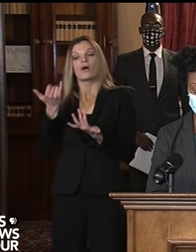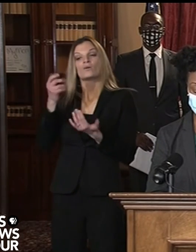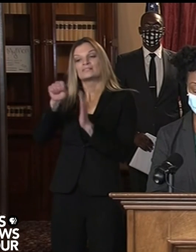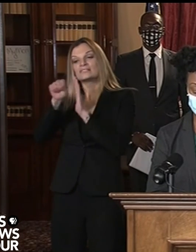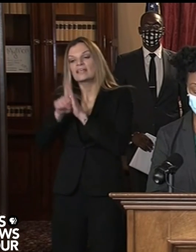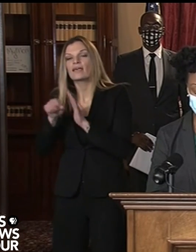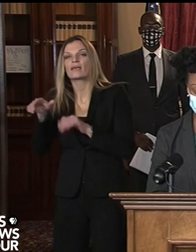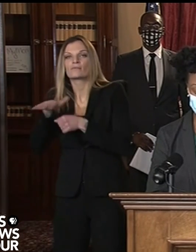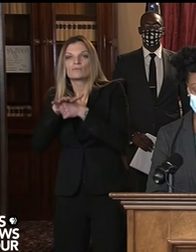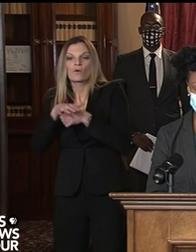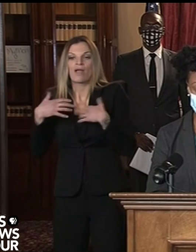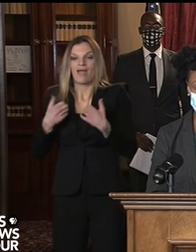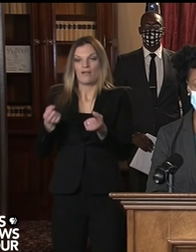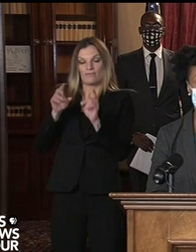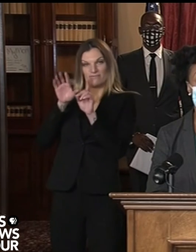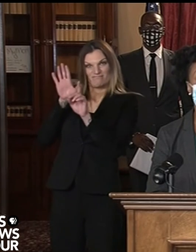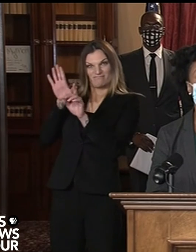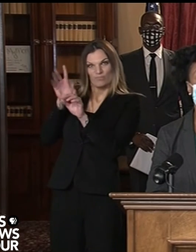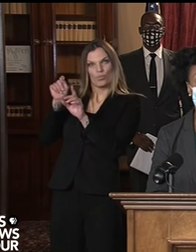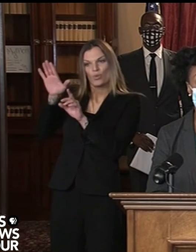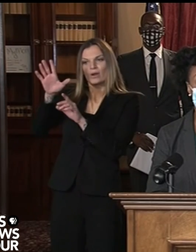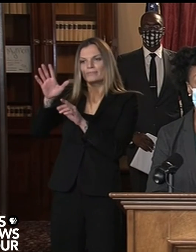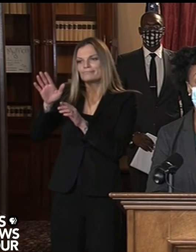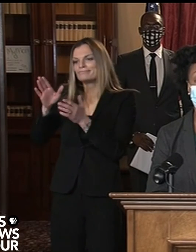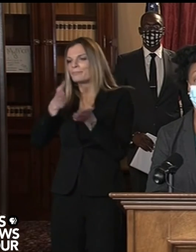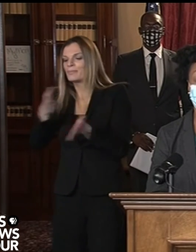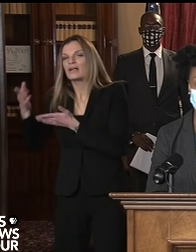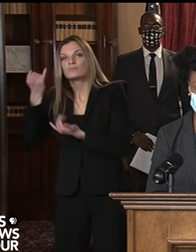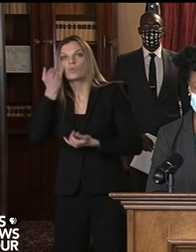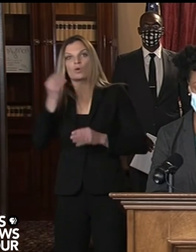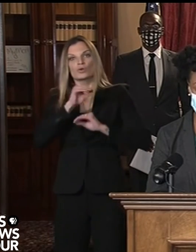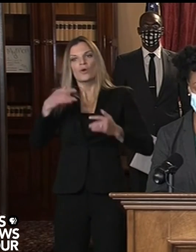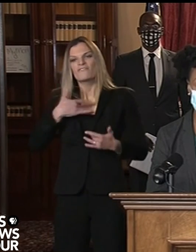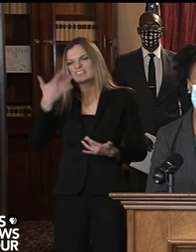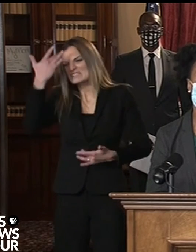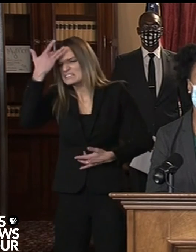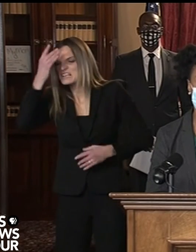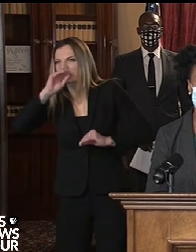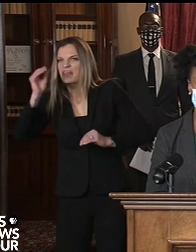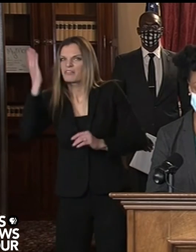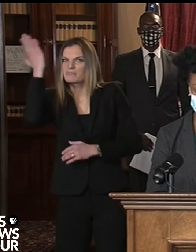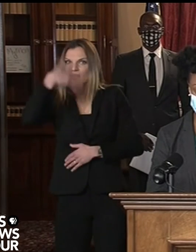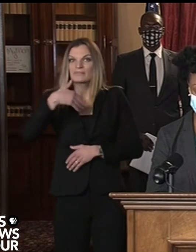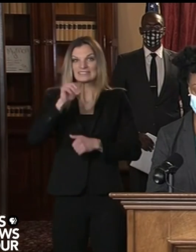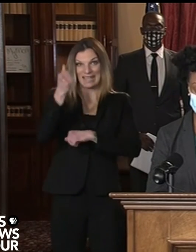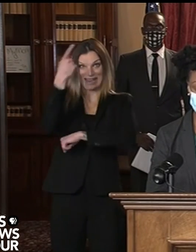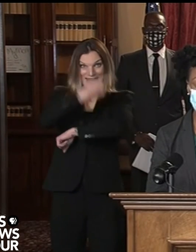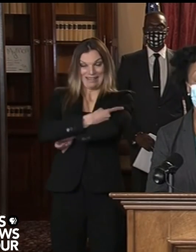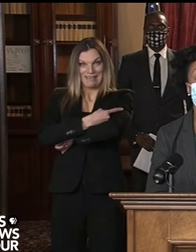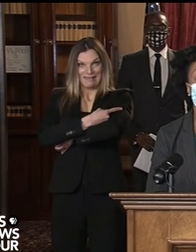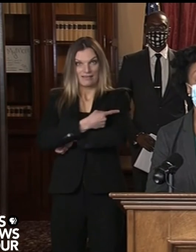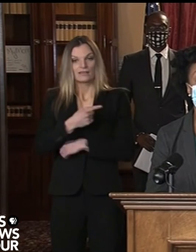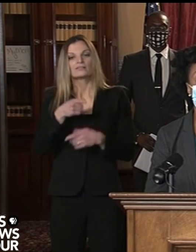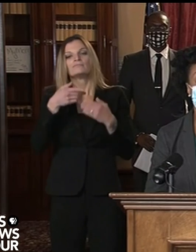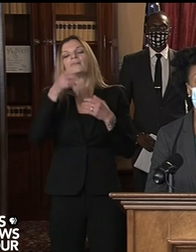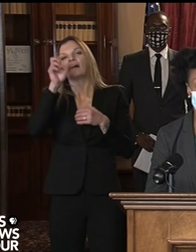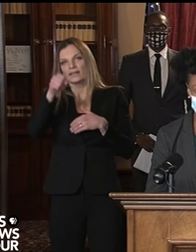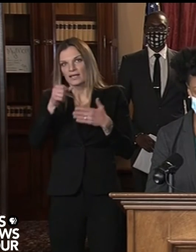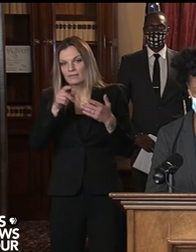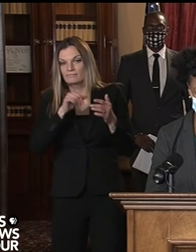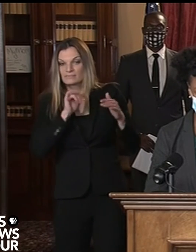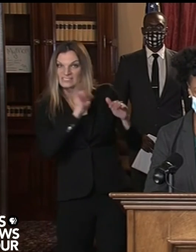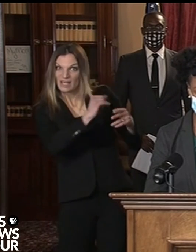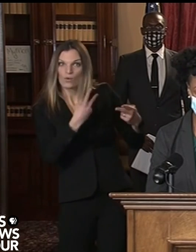option to allow people who have not developed symptoms during the 10 days after an exposure to be released